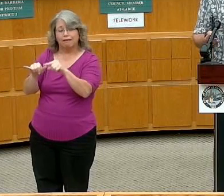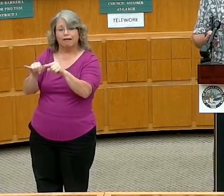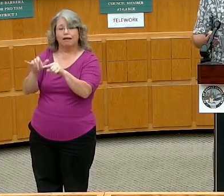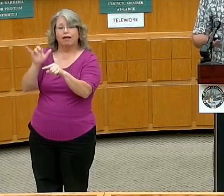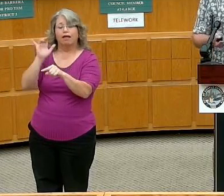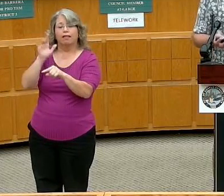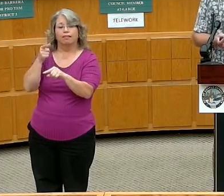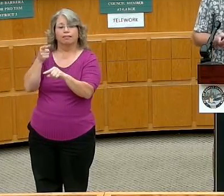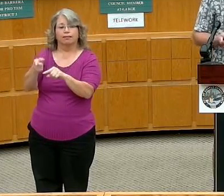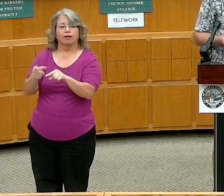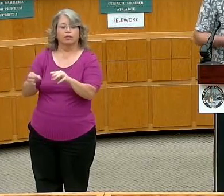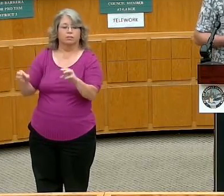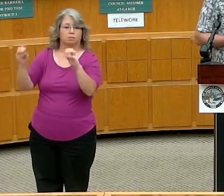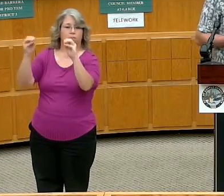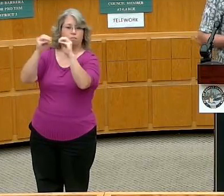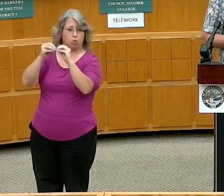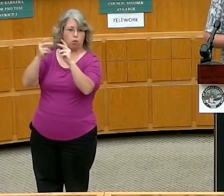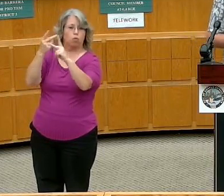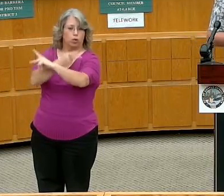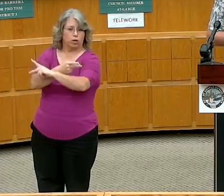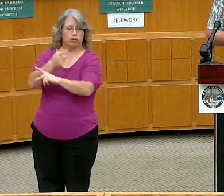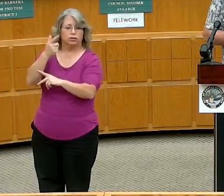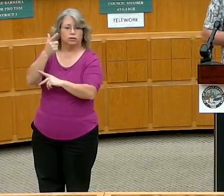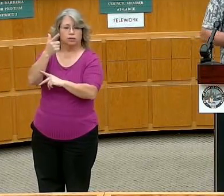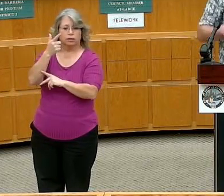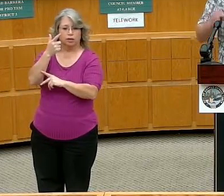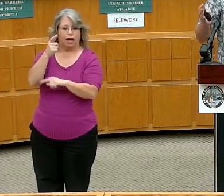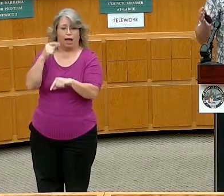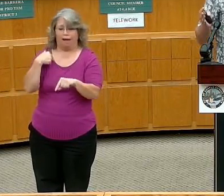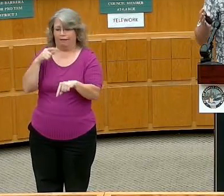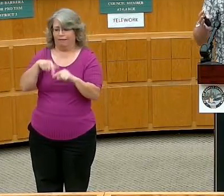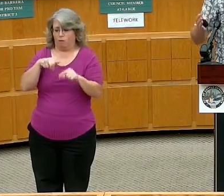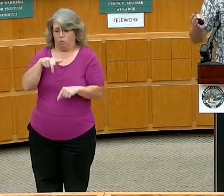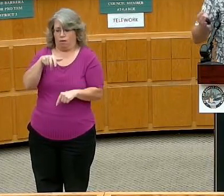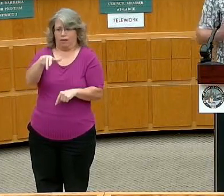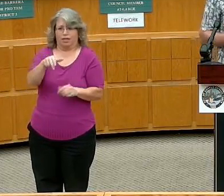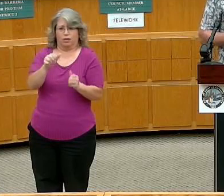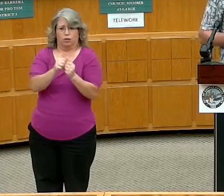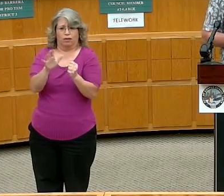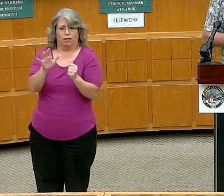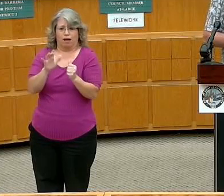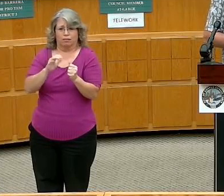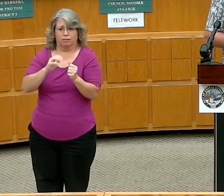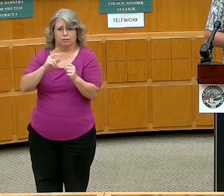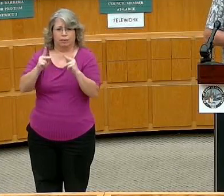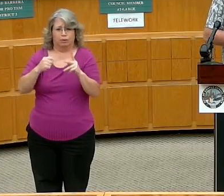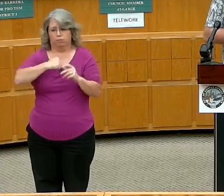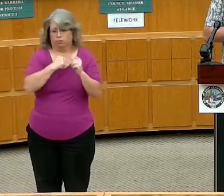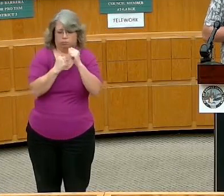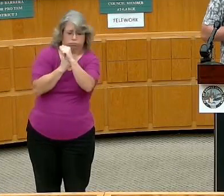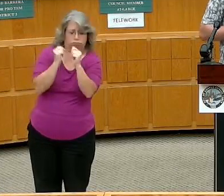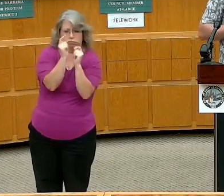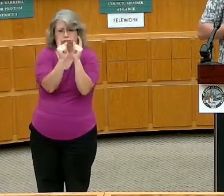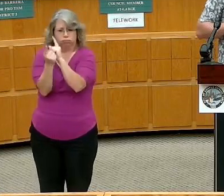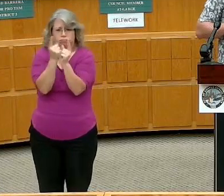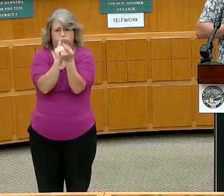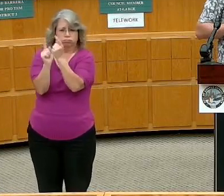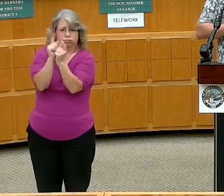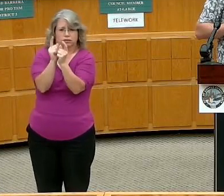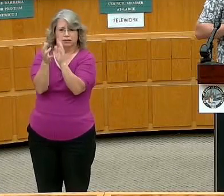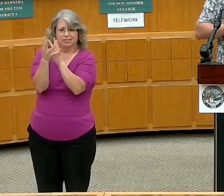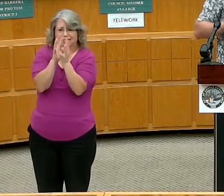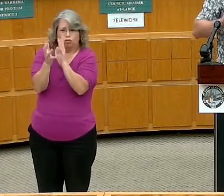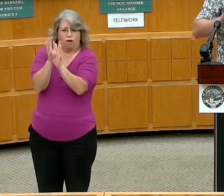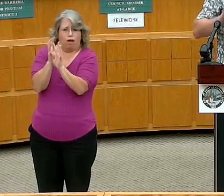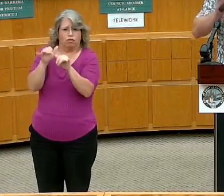street 10 seconds without touching about 20 people, and their RO is going to be much higher. Here, ours is lower, so we're not